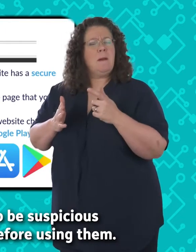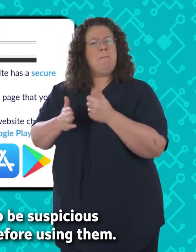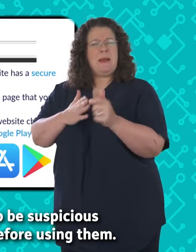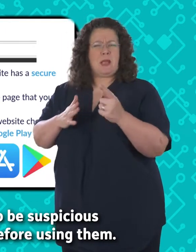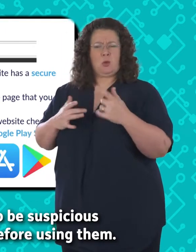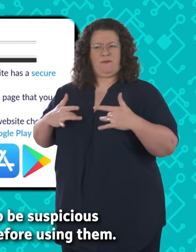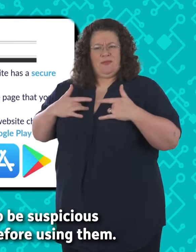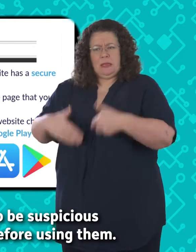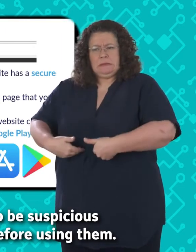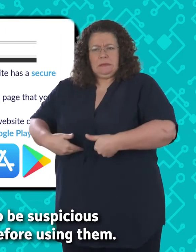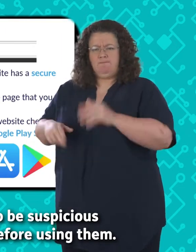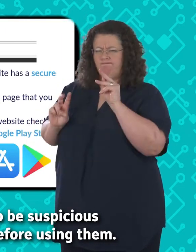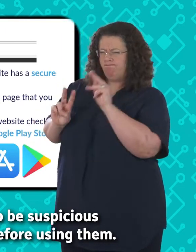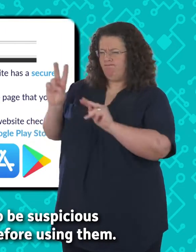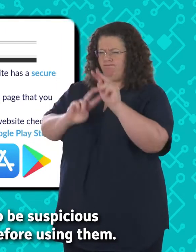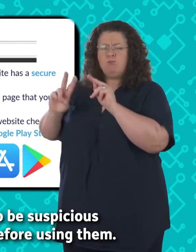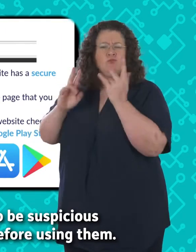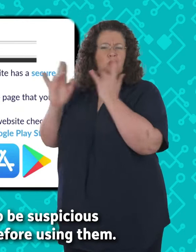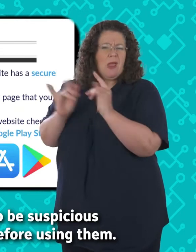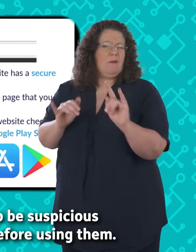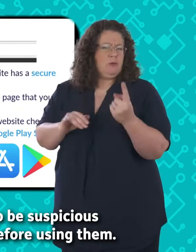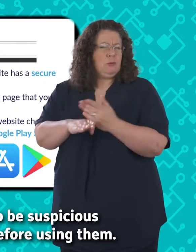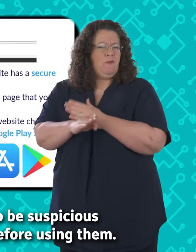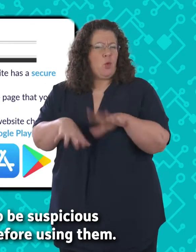check websites before using them.